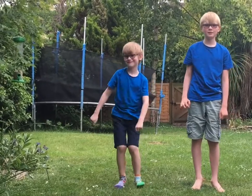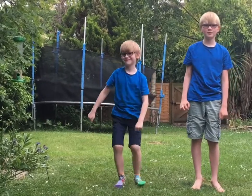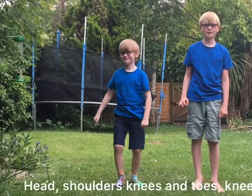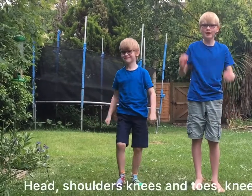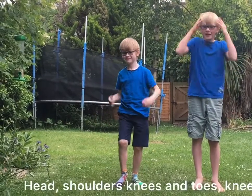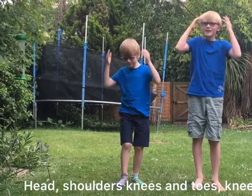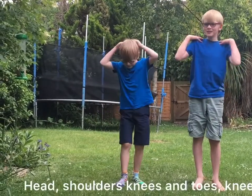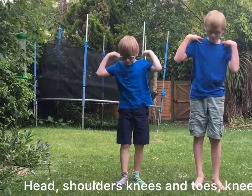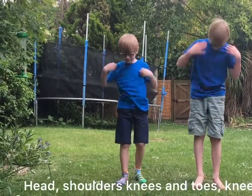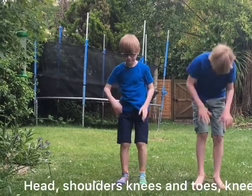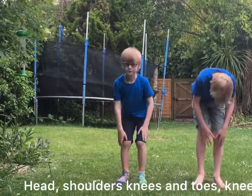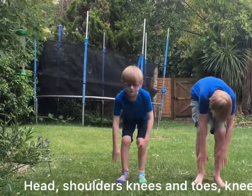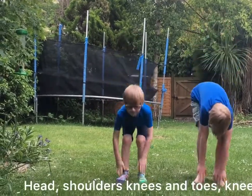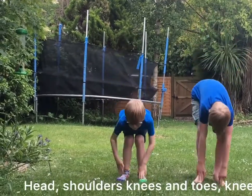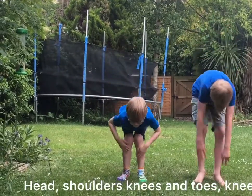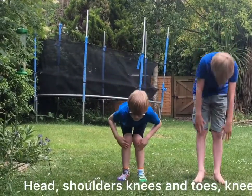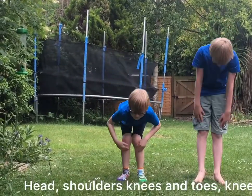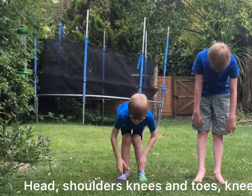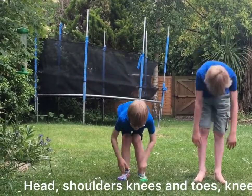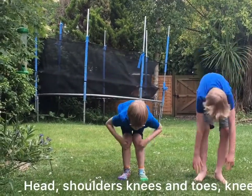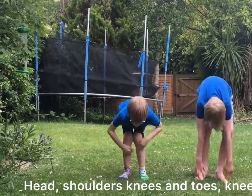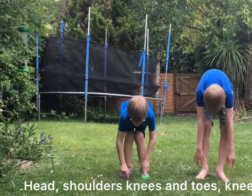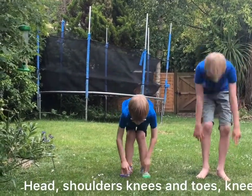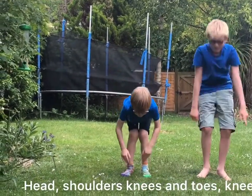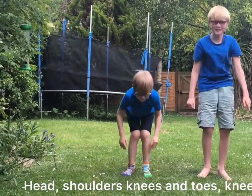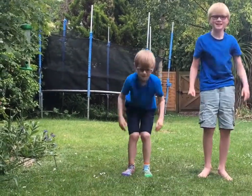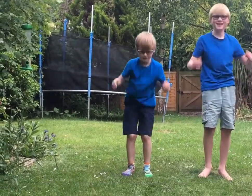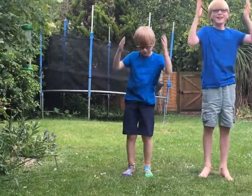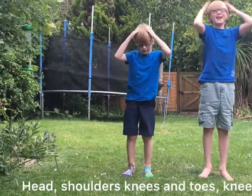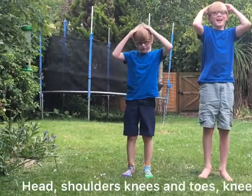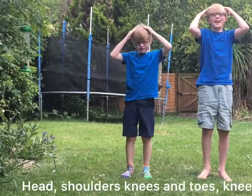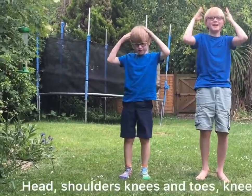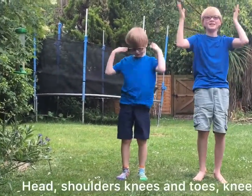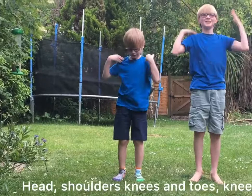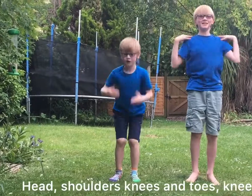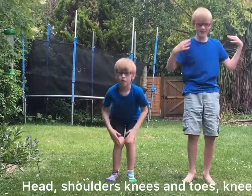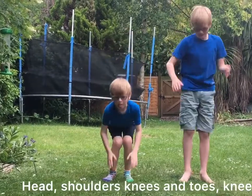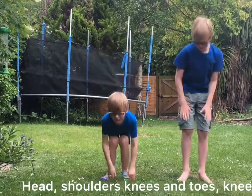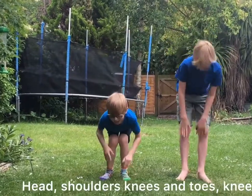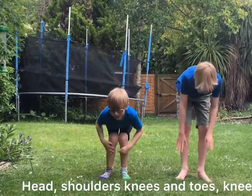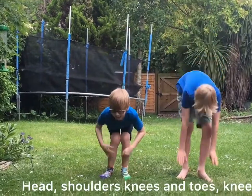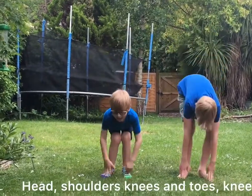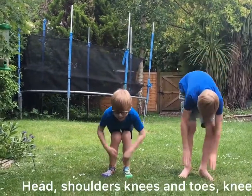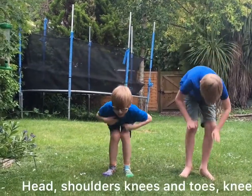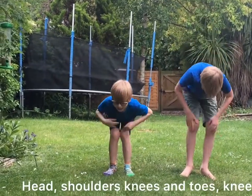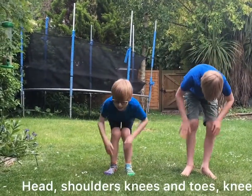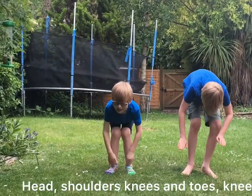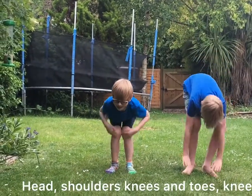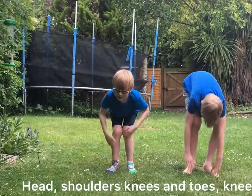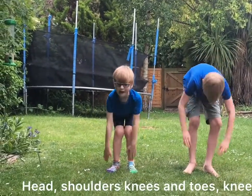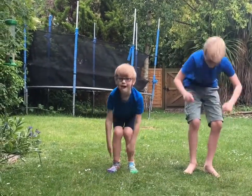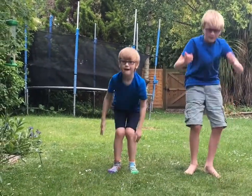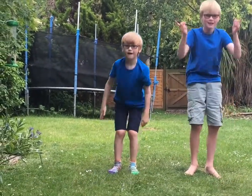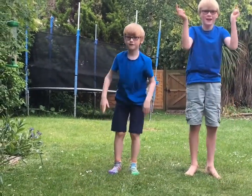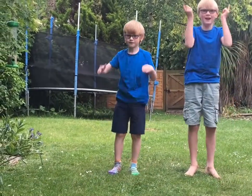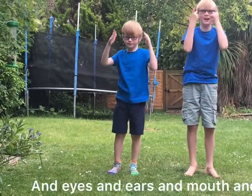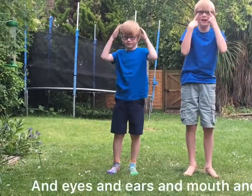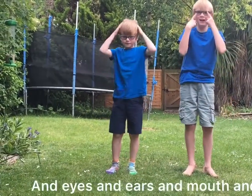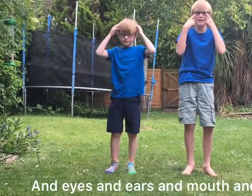Head, shoulders, knees and toes, knees and toes. Head, shoulders, knees and toes, knees and toes. And eyes